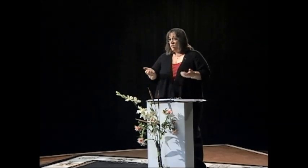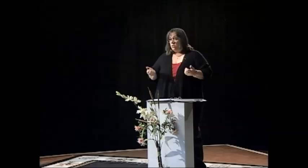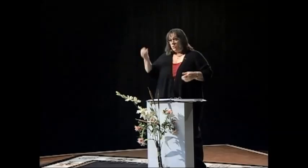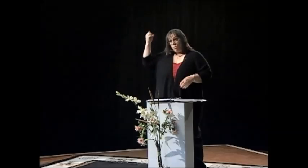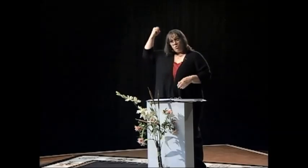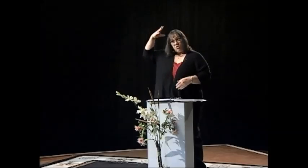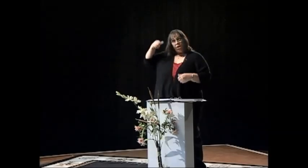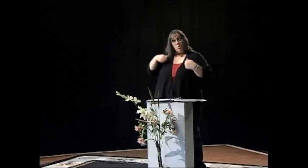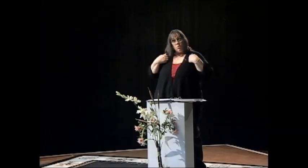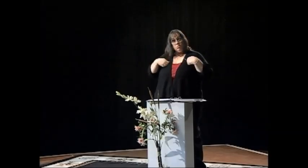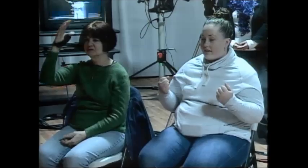you want your shower